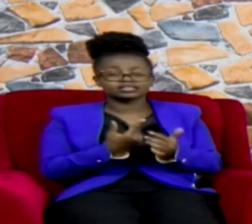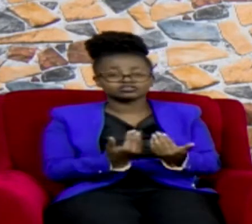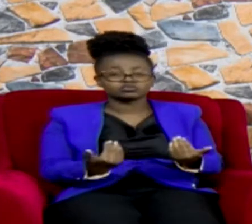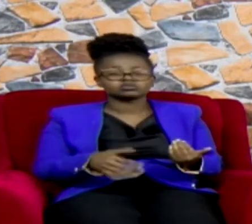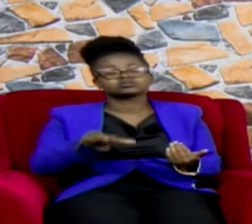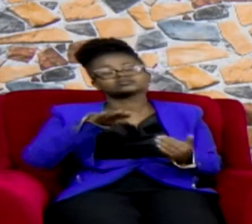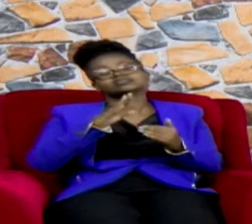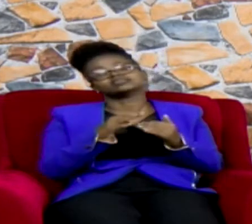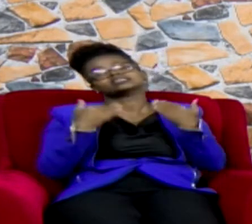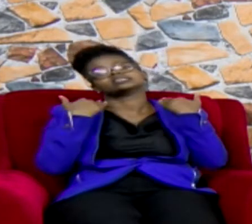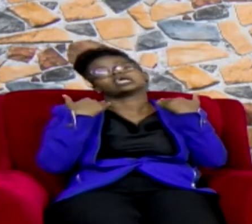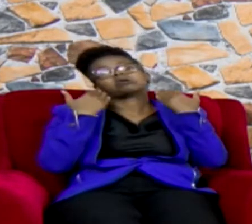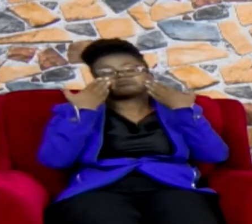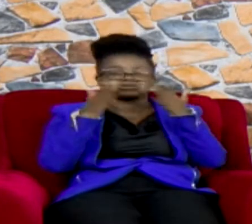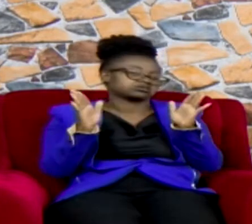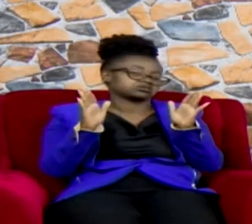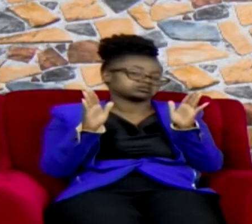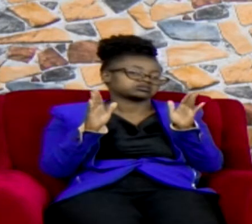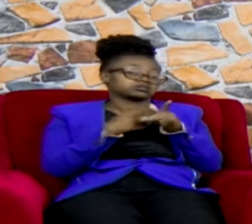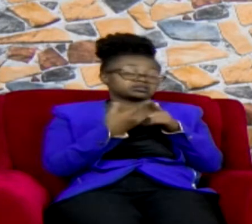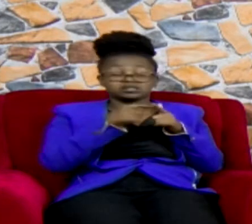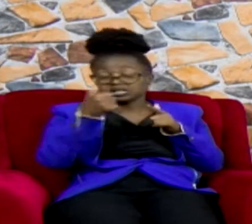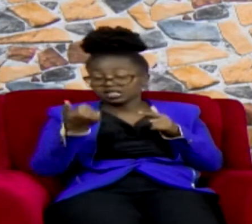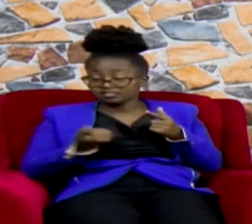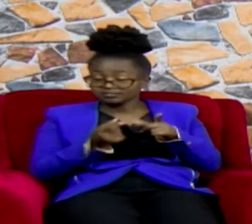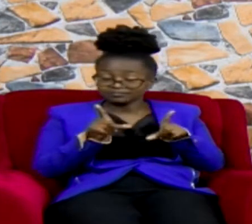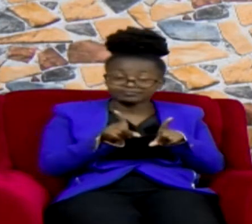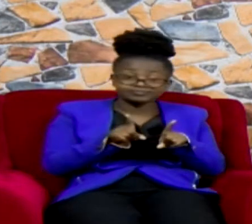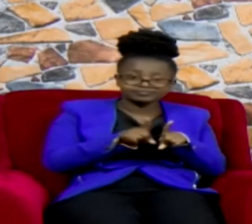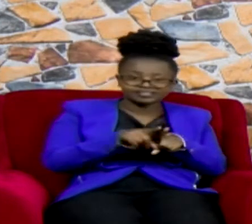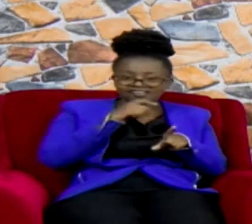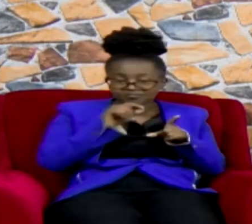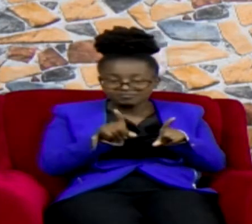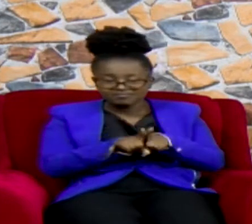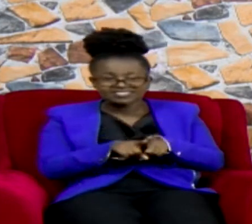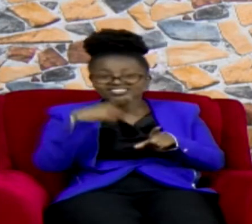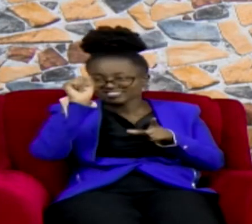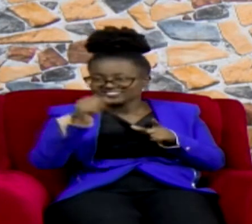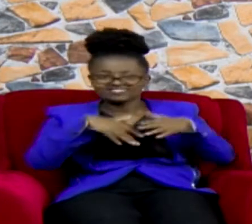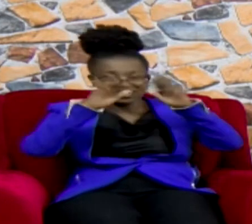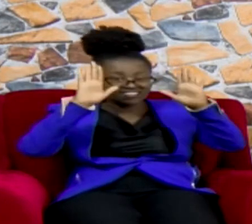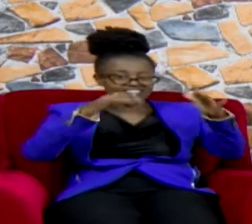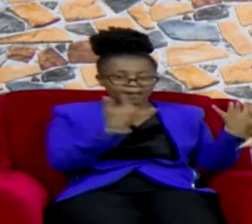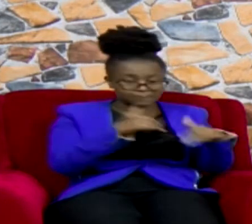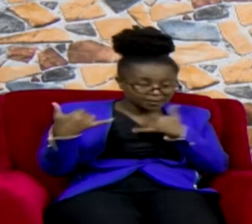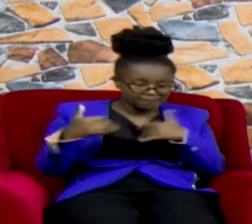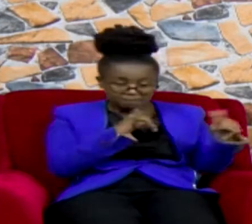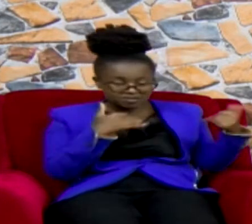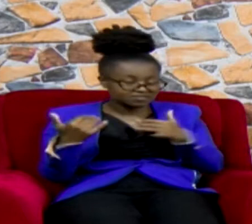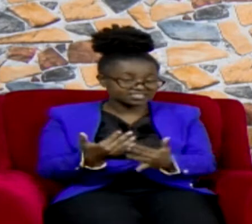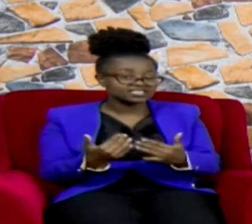That's scenario A. Scenario B. A child with other siblings, they go out, they play outside. The house girl talk to the